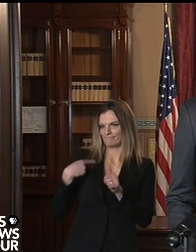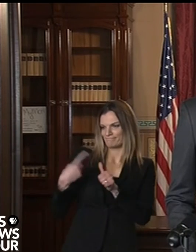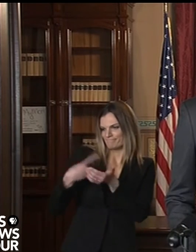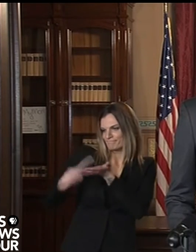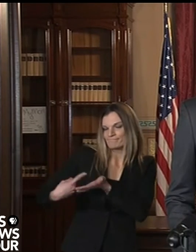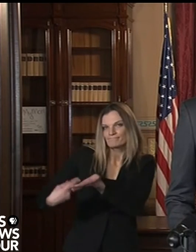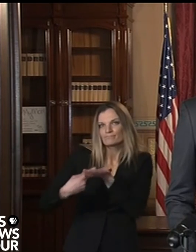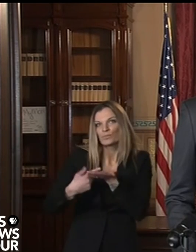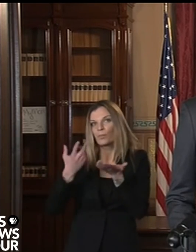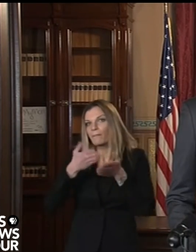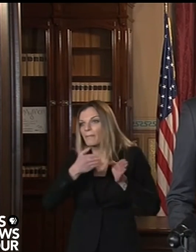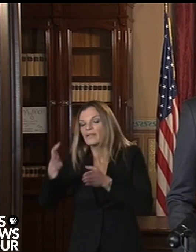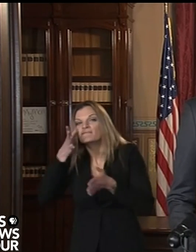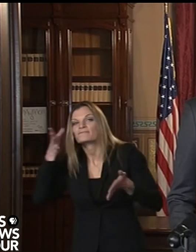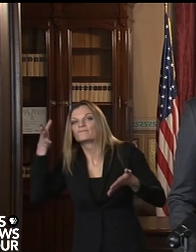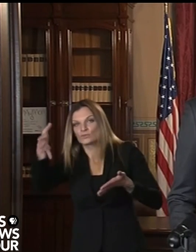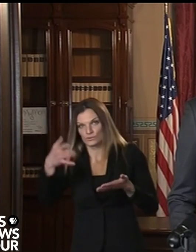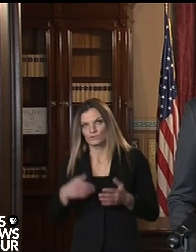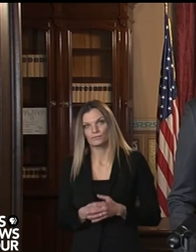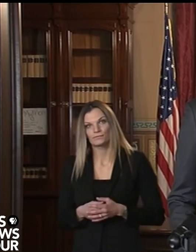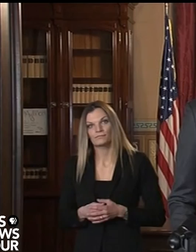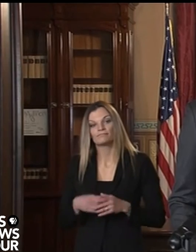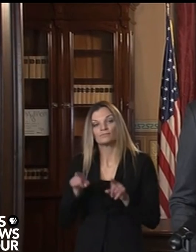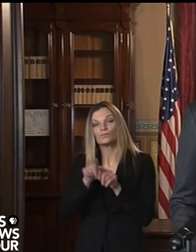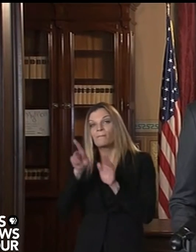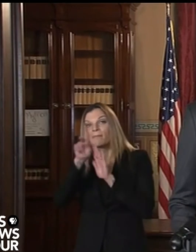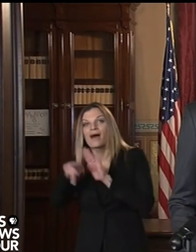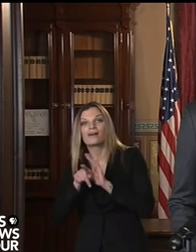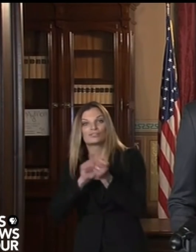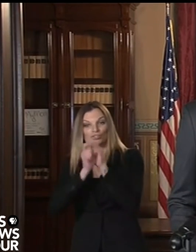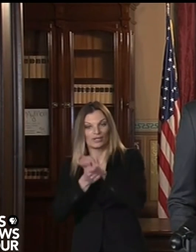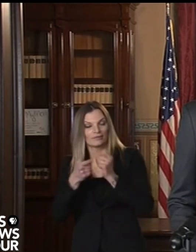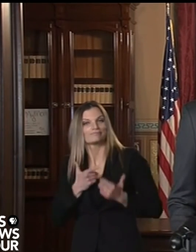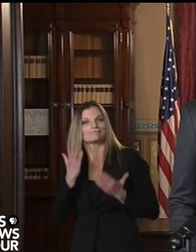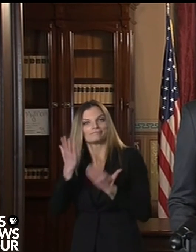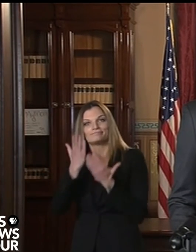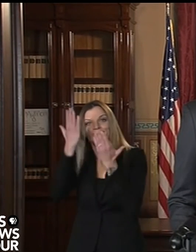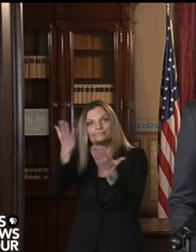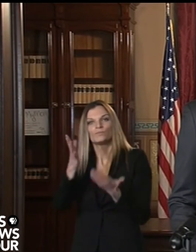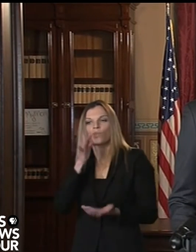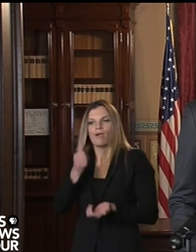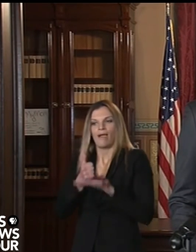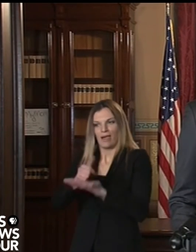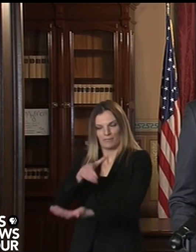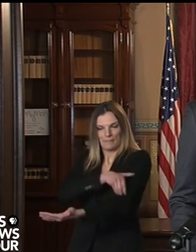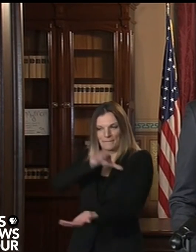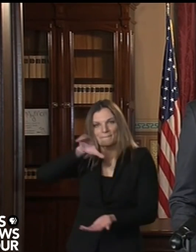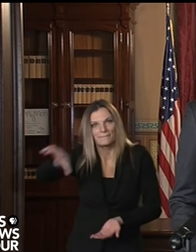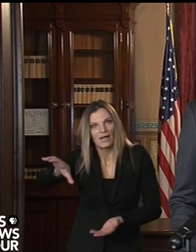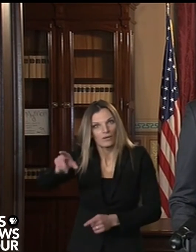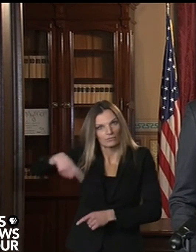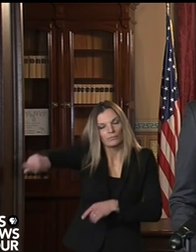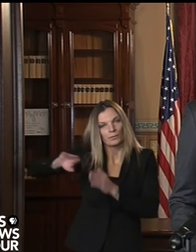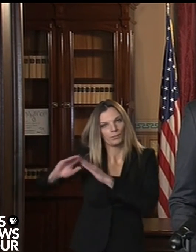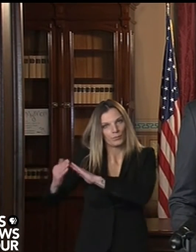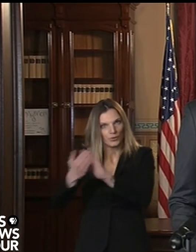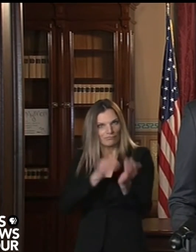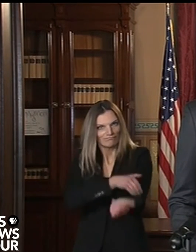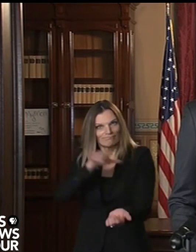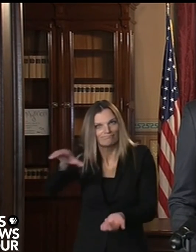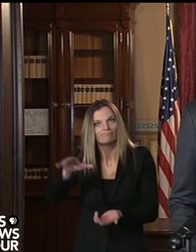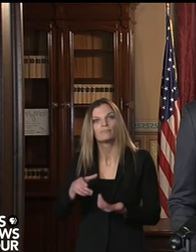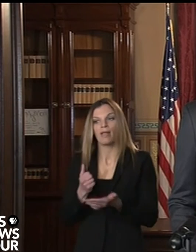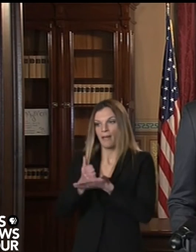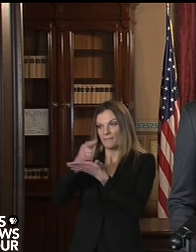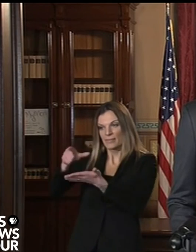flu. And we'll propose policy changes that strengthen communities of color's resilience and wherewithal to make it through this